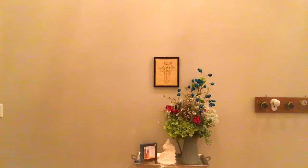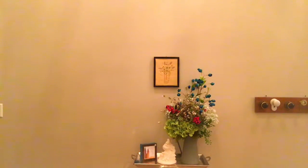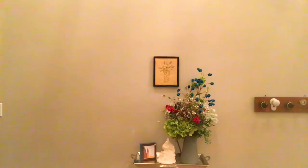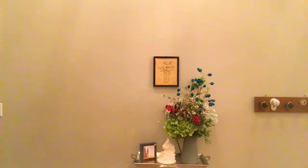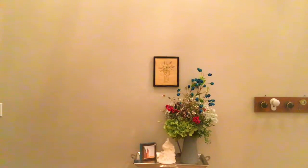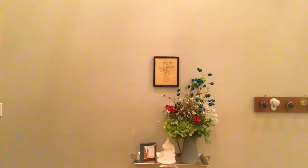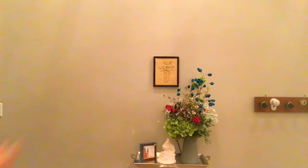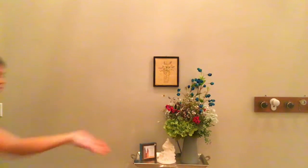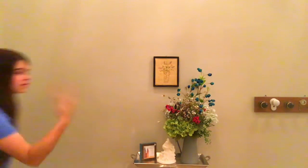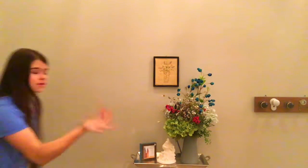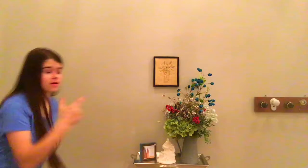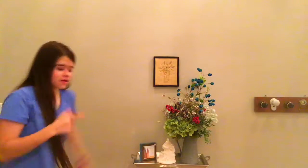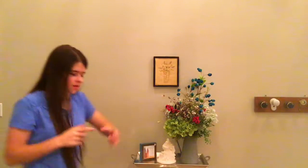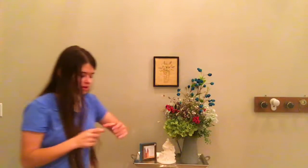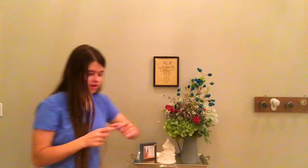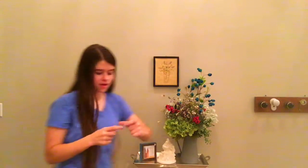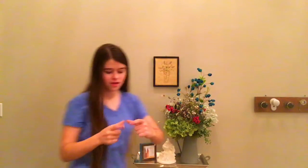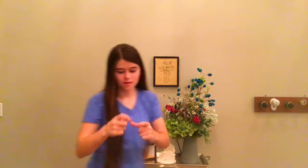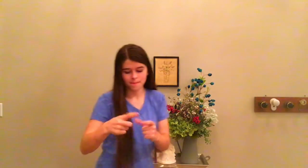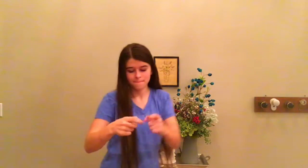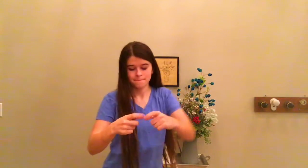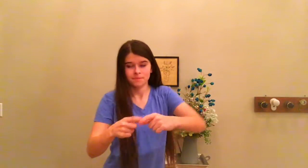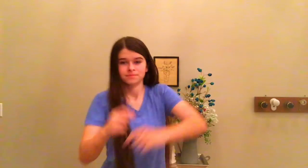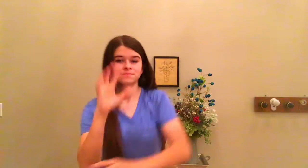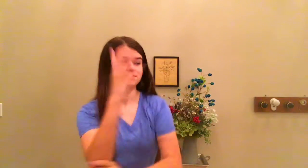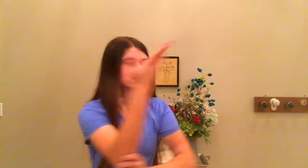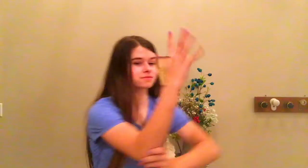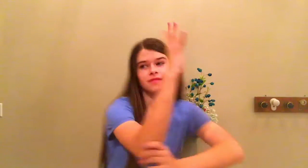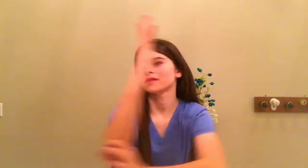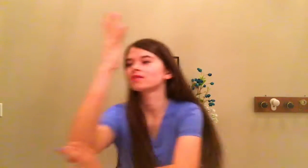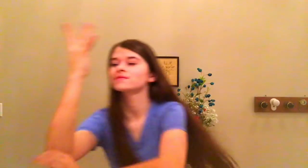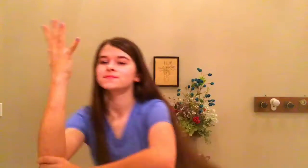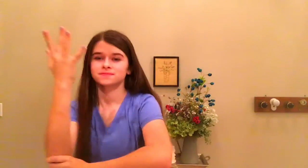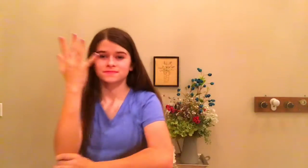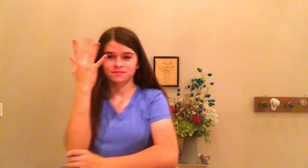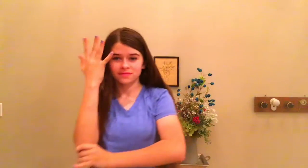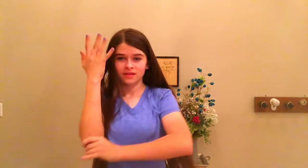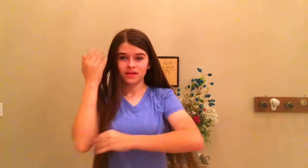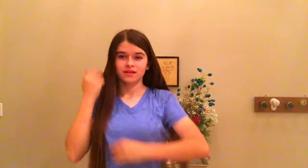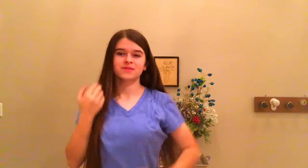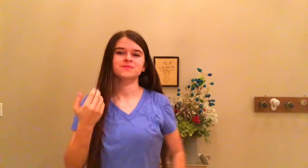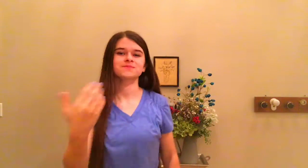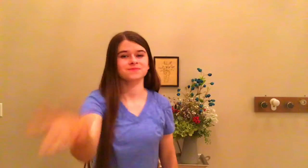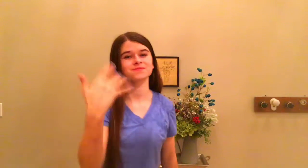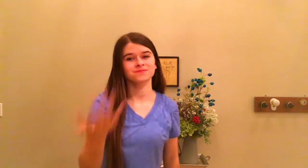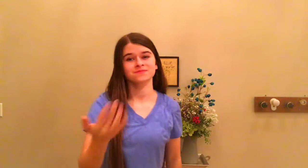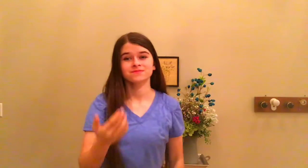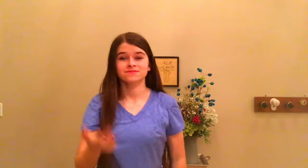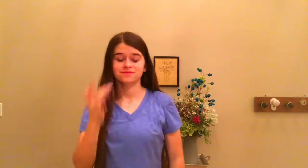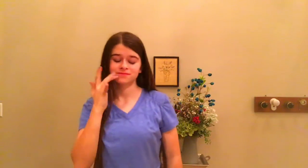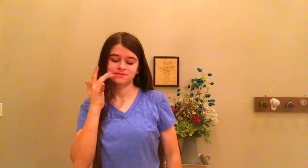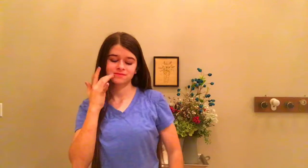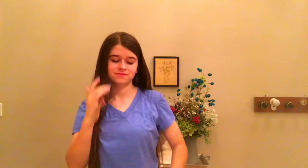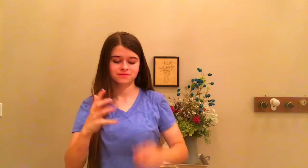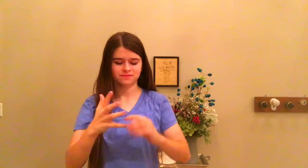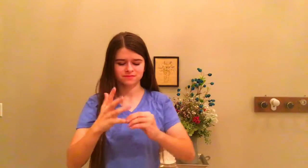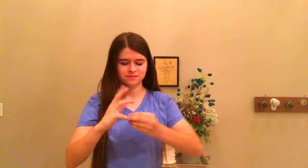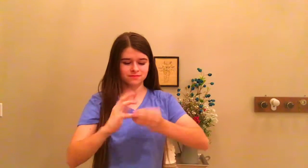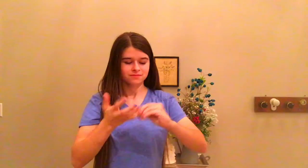Come run the hidden pine trails of the forest Come taste the sun sweet